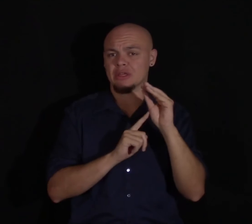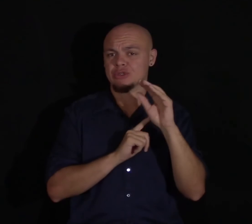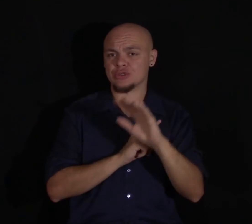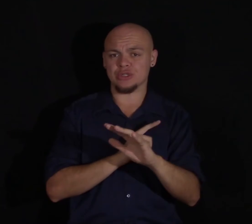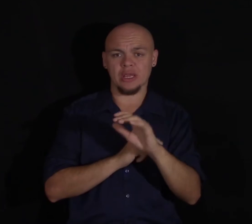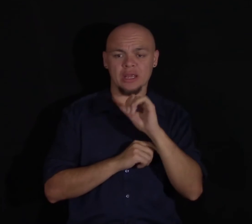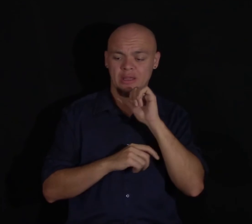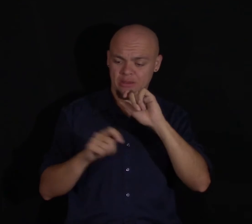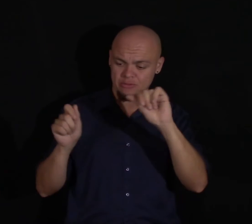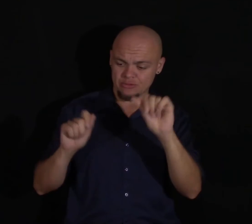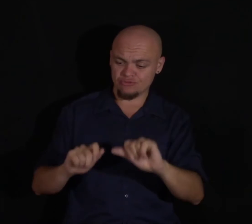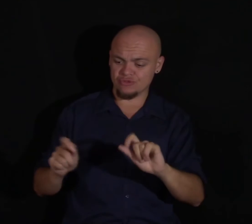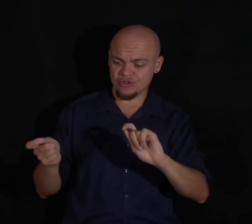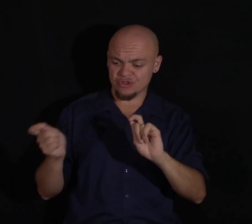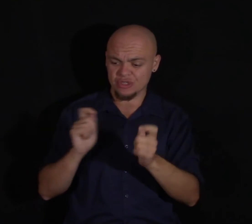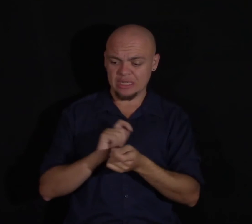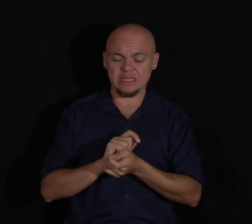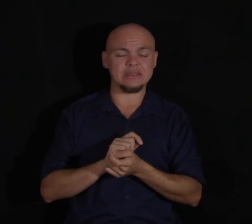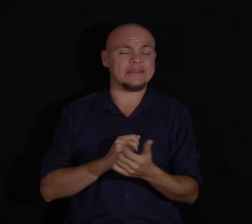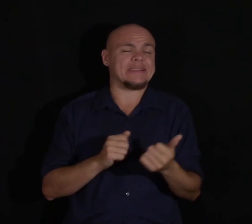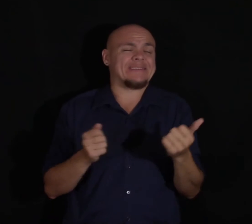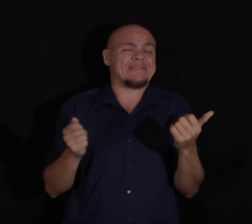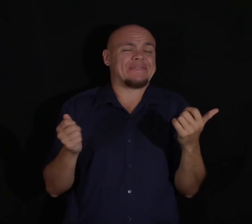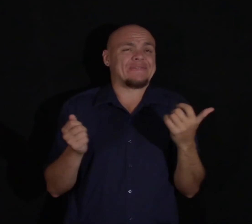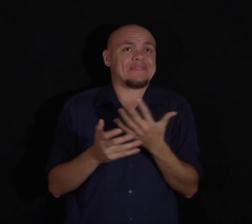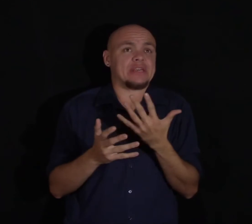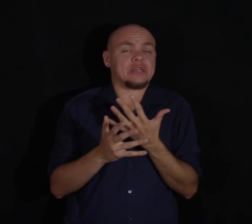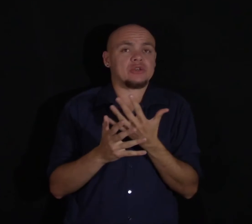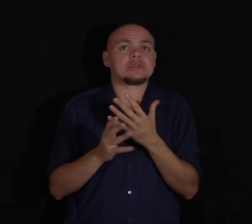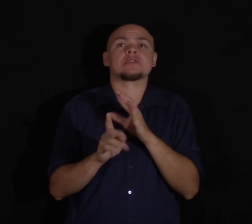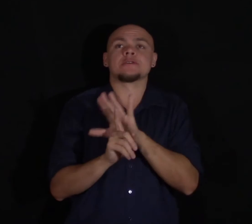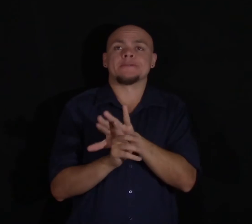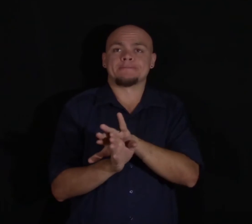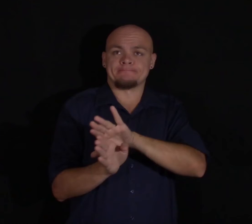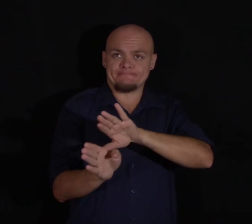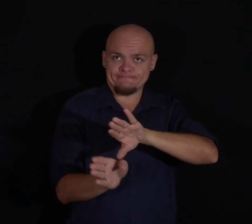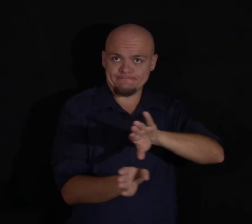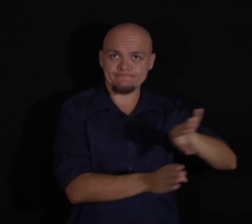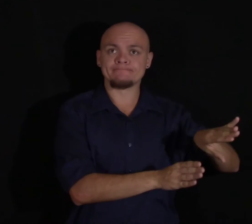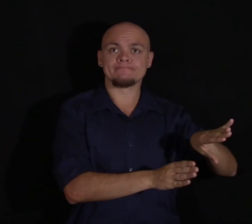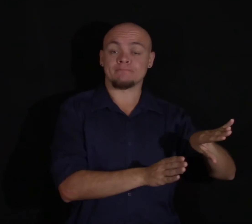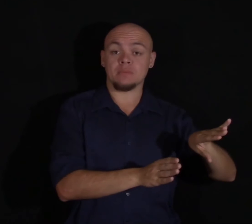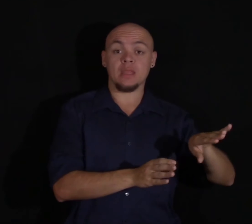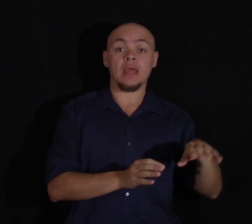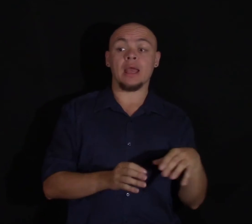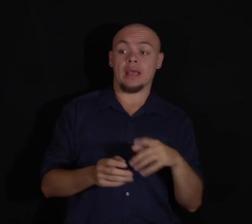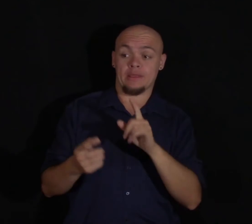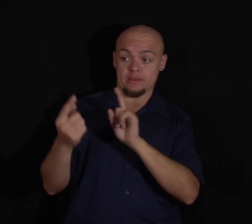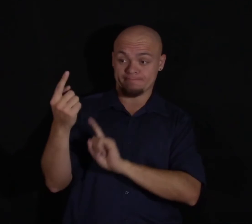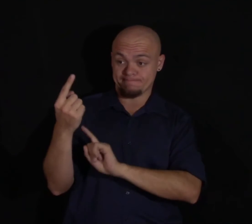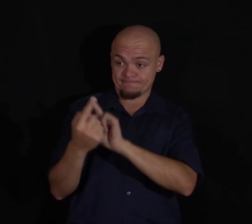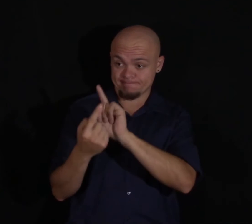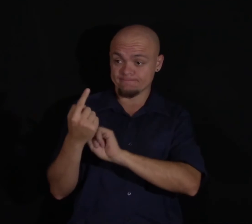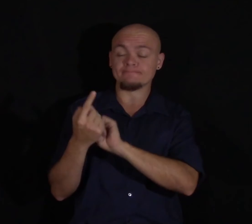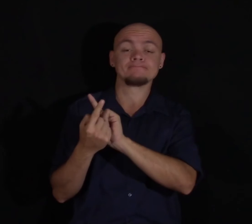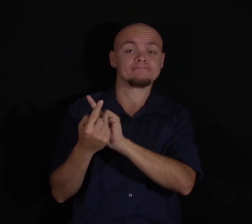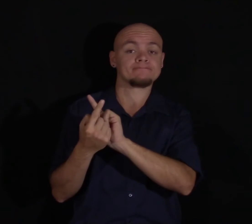I endeavoured to crush these fears, and to fortify myself for the trial which in a few months I resolved to undergo,